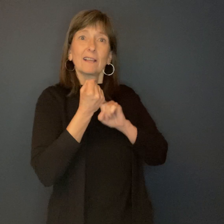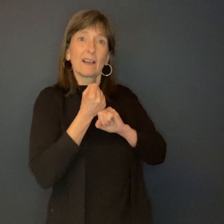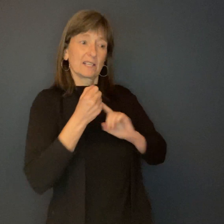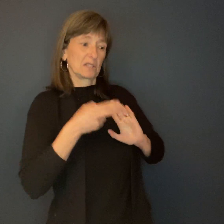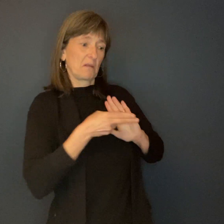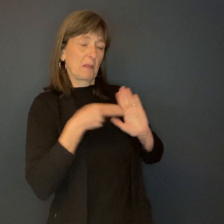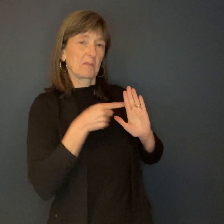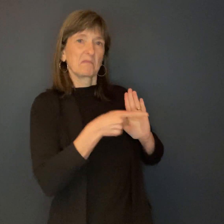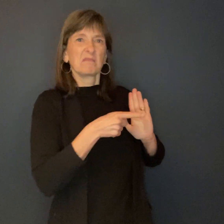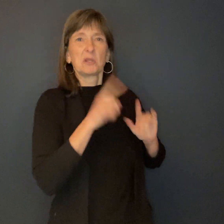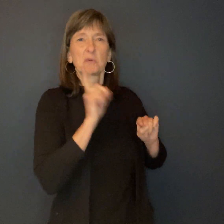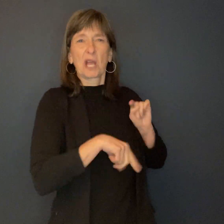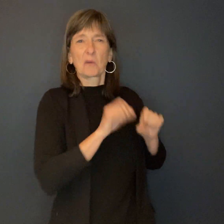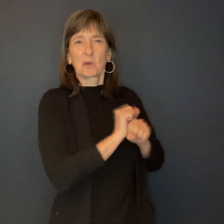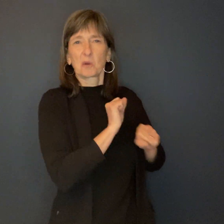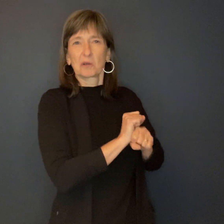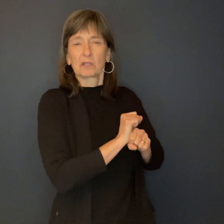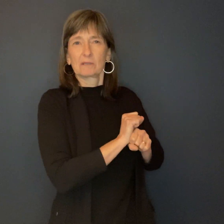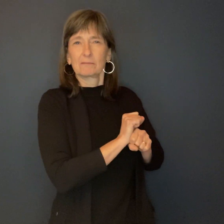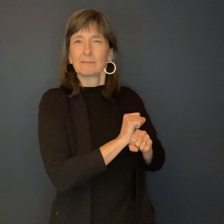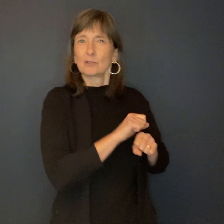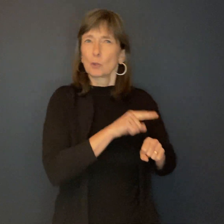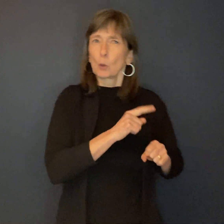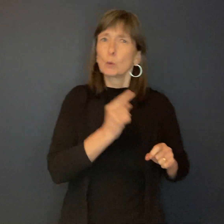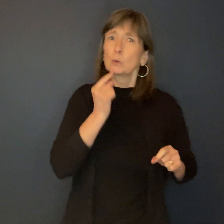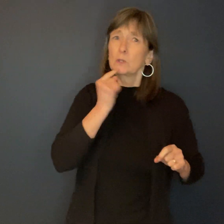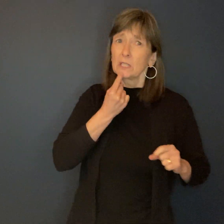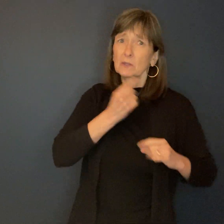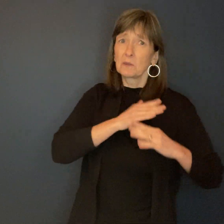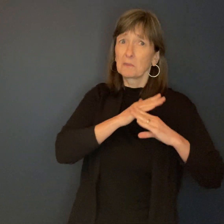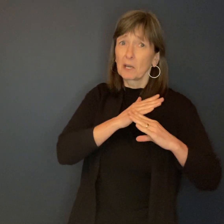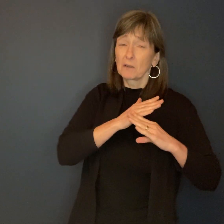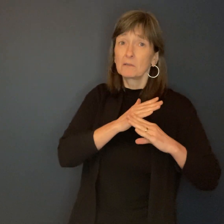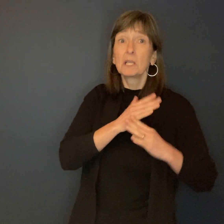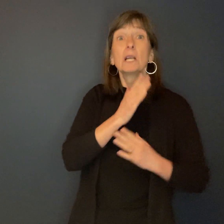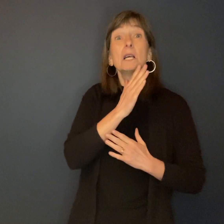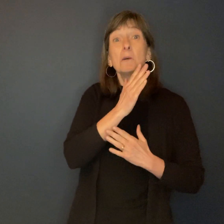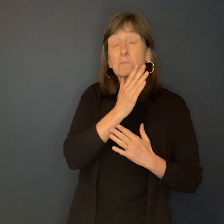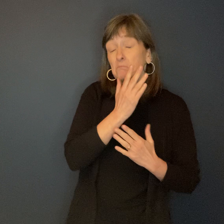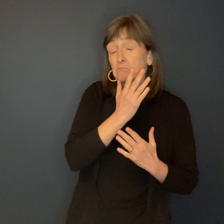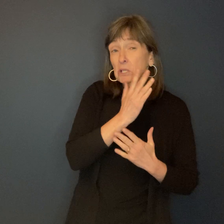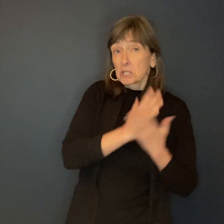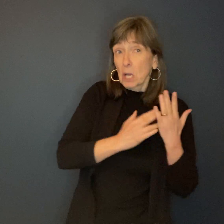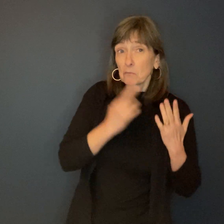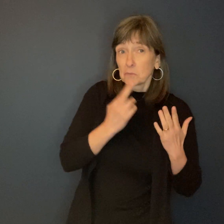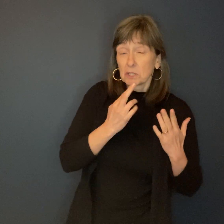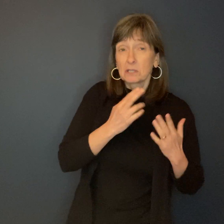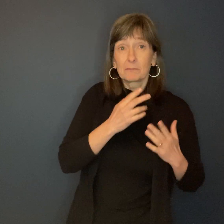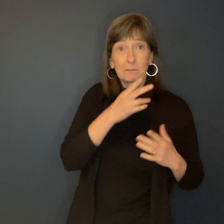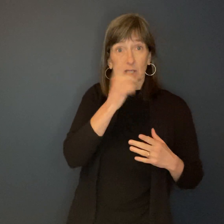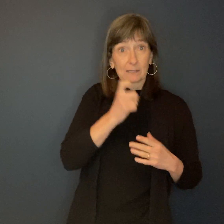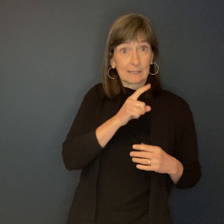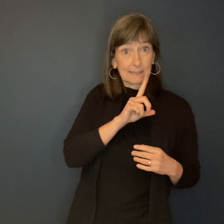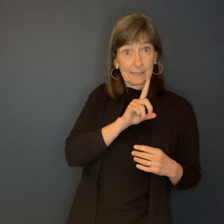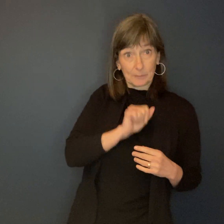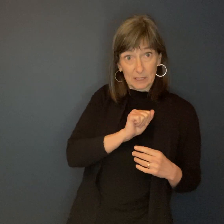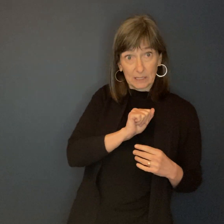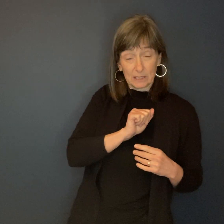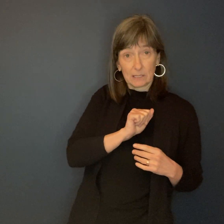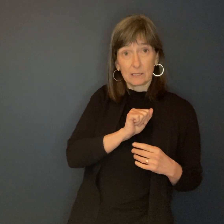significant barriers, partially as a result of disability, but significantly as a result of